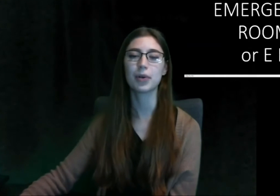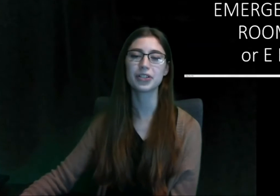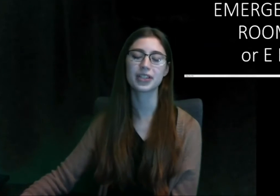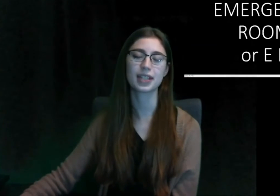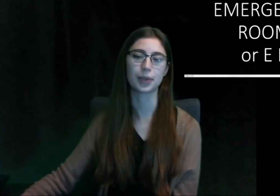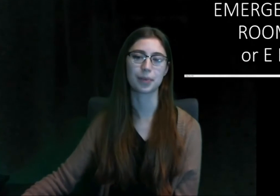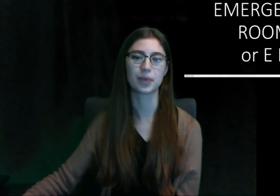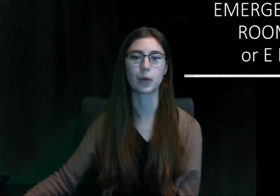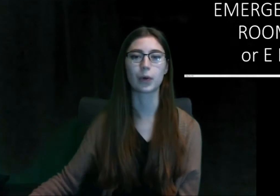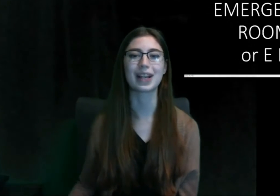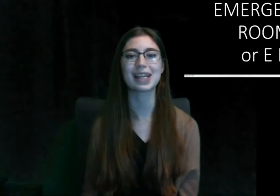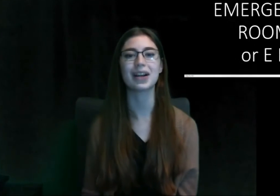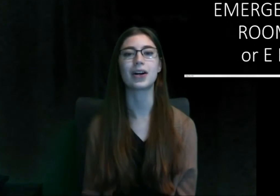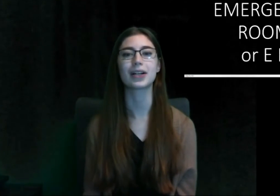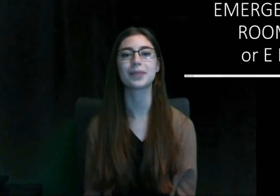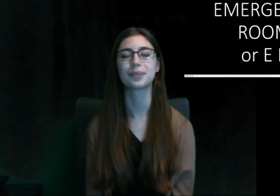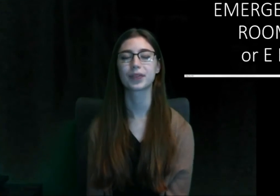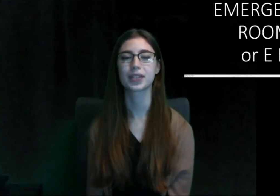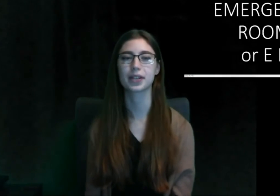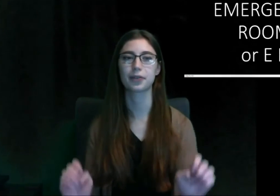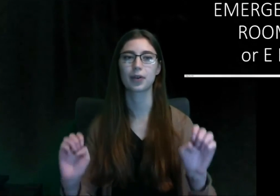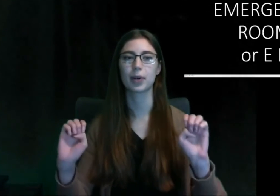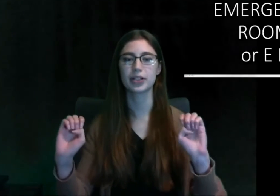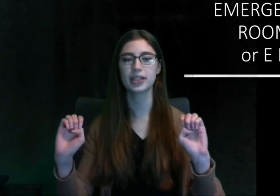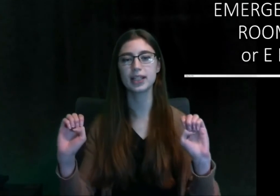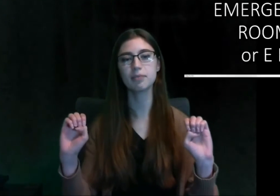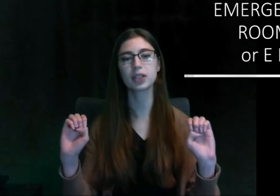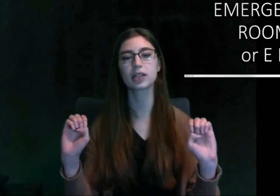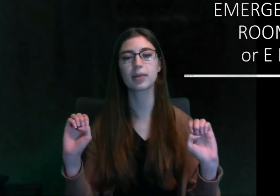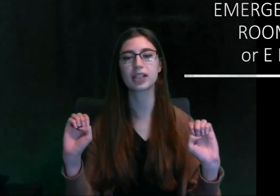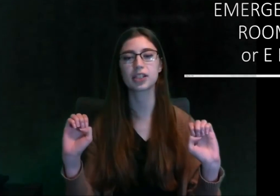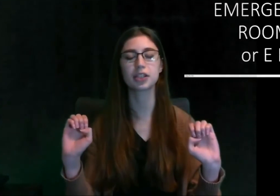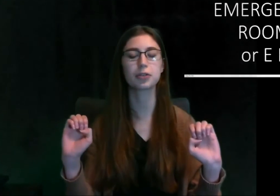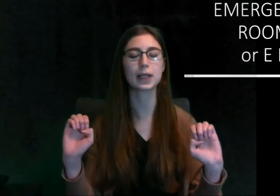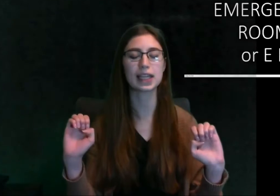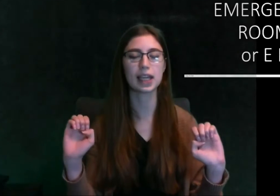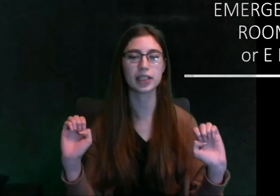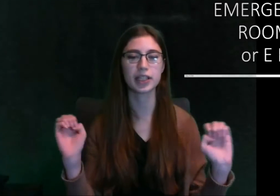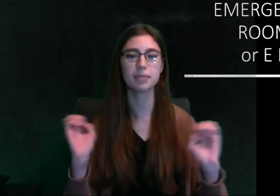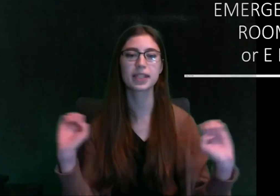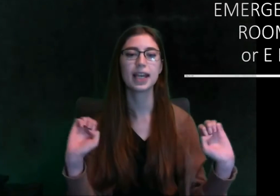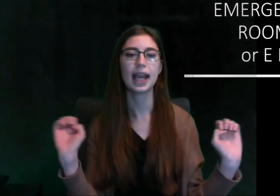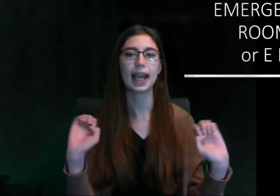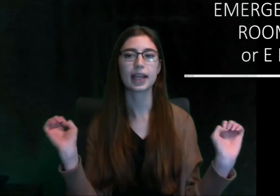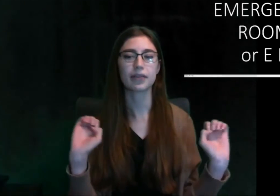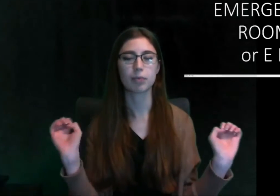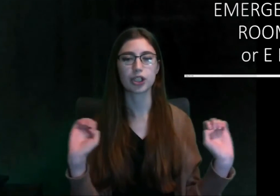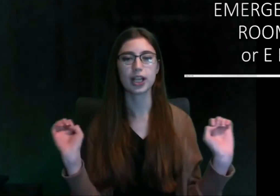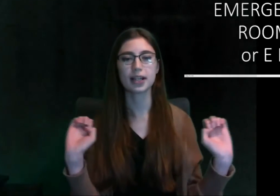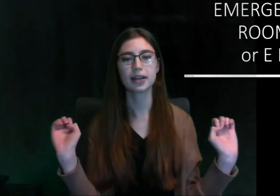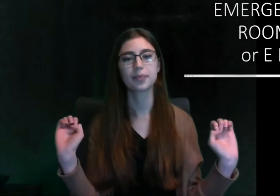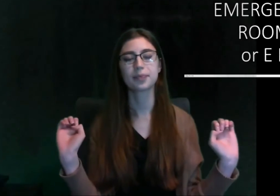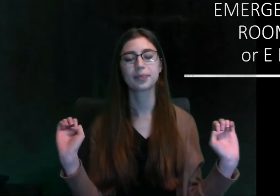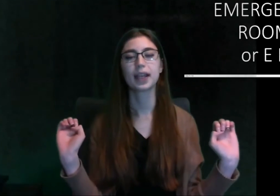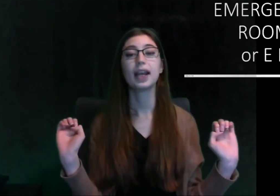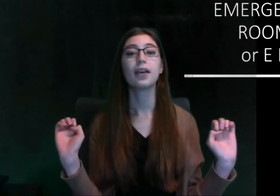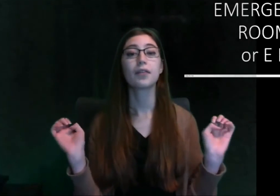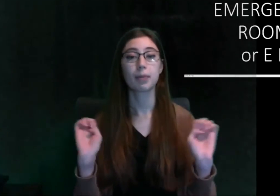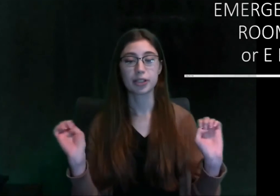Emergency room or ER. So for emergency, you're going to make 2 E hand shapes and give them a shake. For emergency